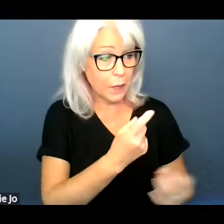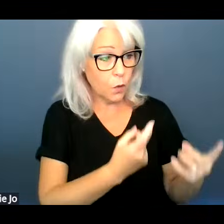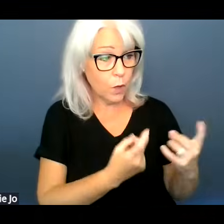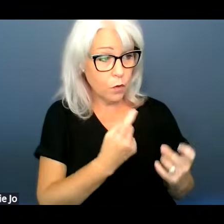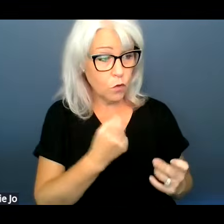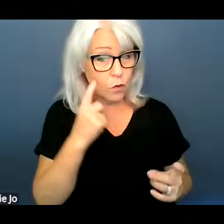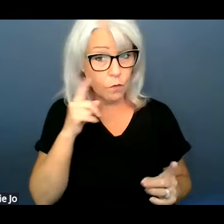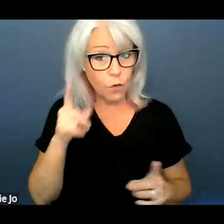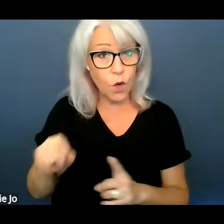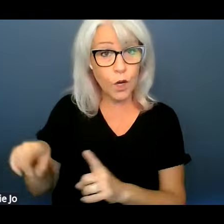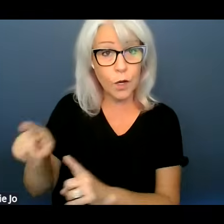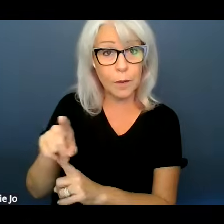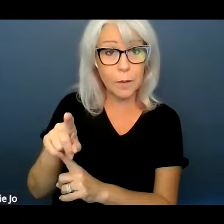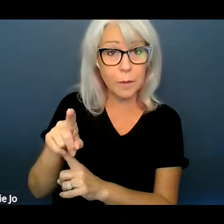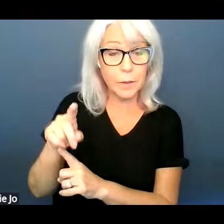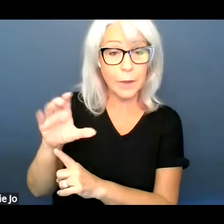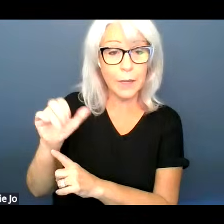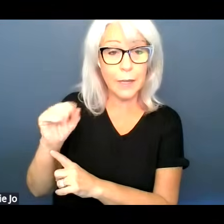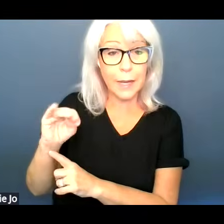Yeah, Benzie?